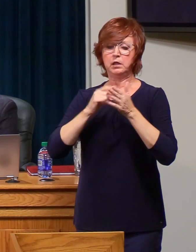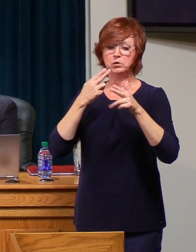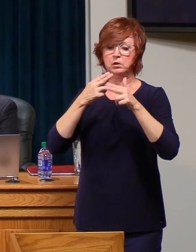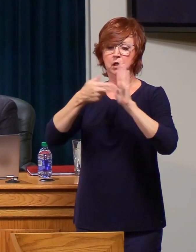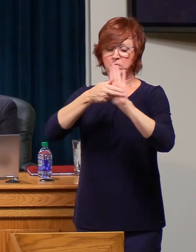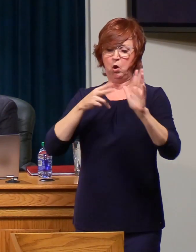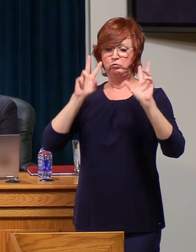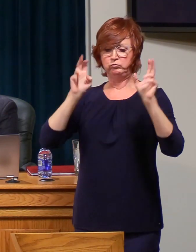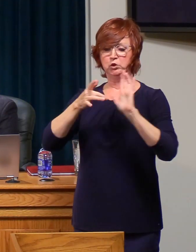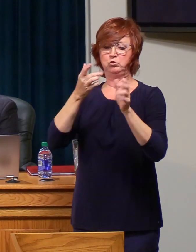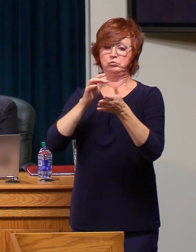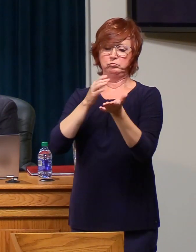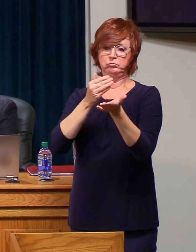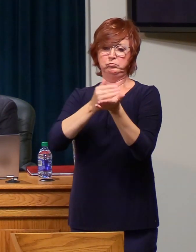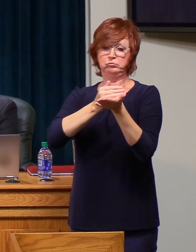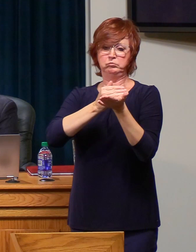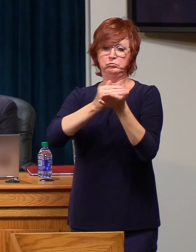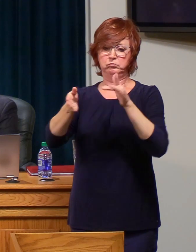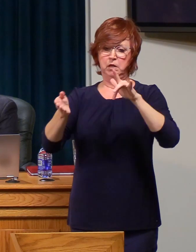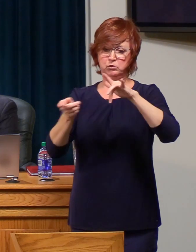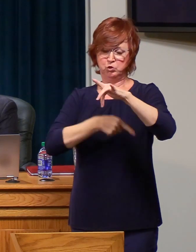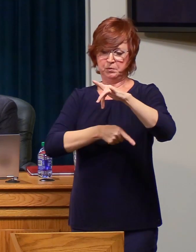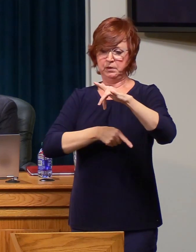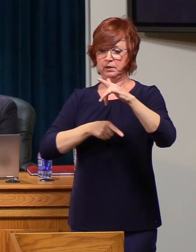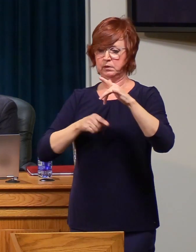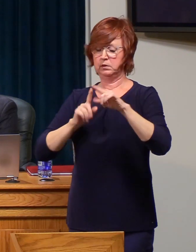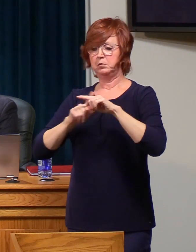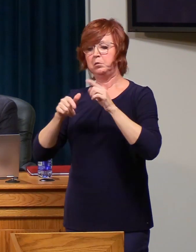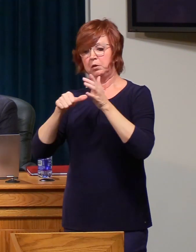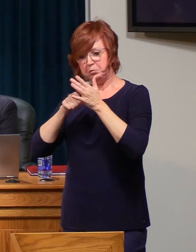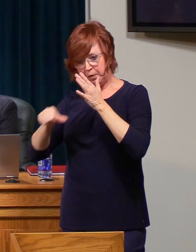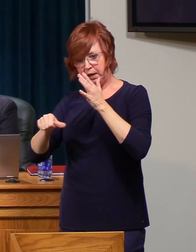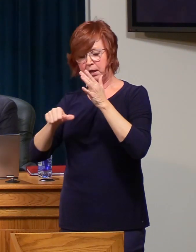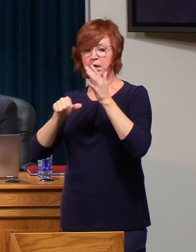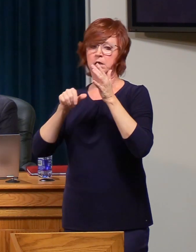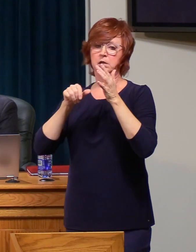and are entitled to a pay instead of a notice as outlined in the Act.